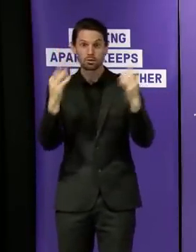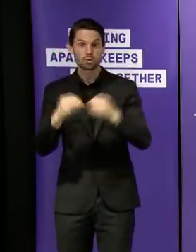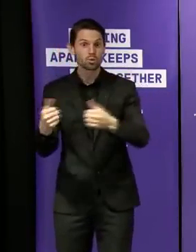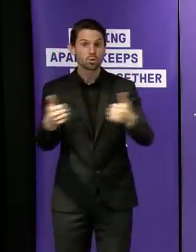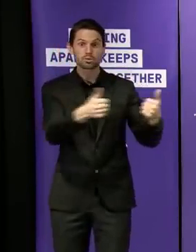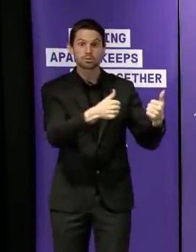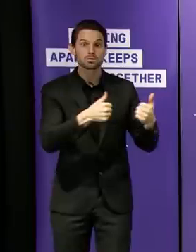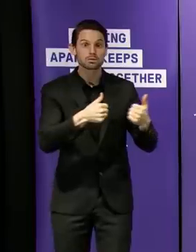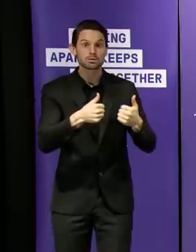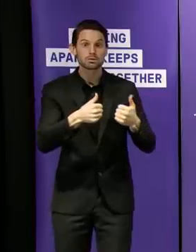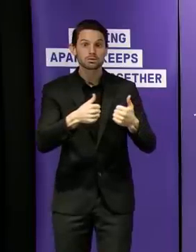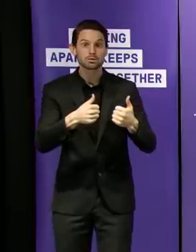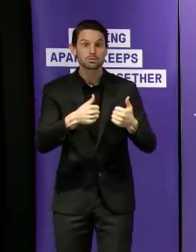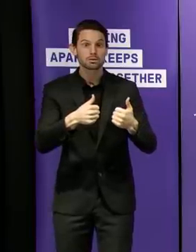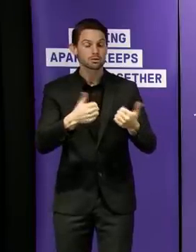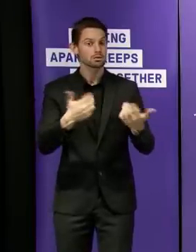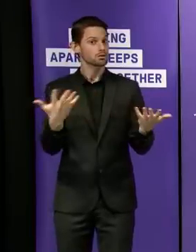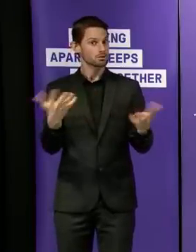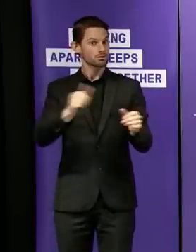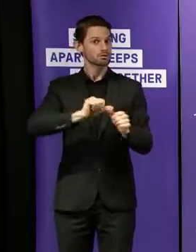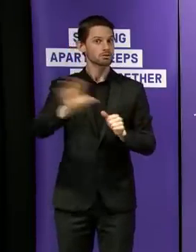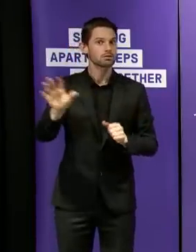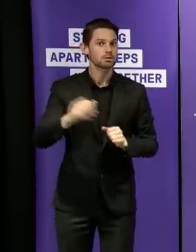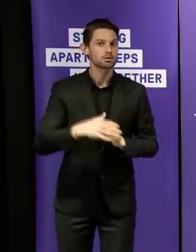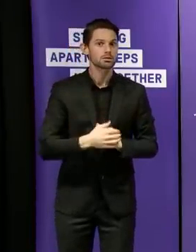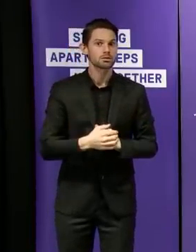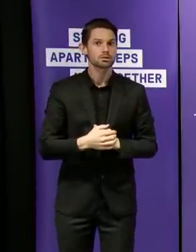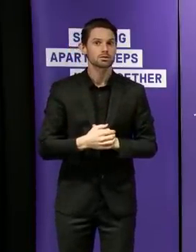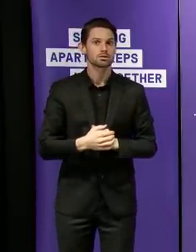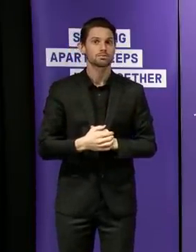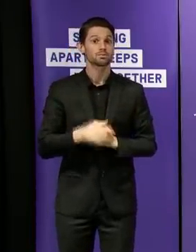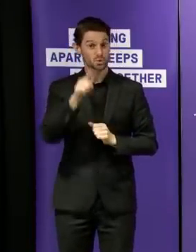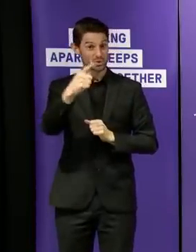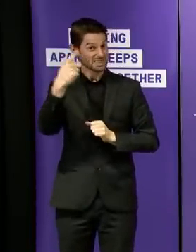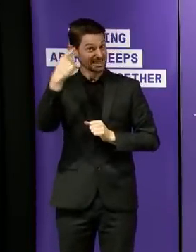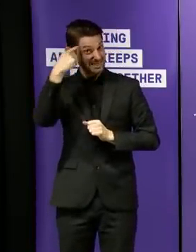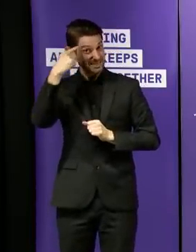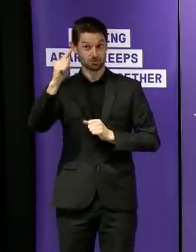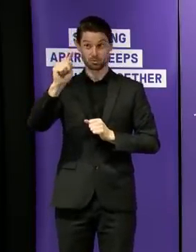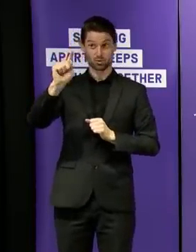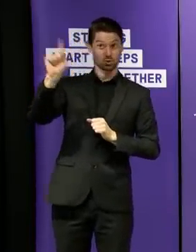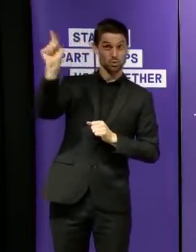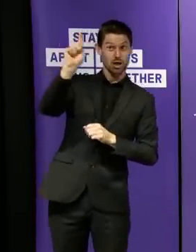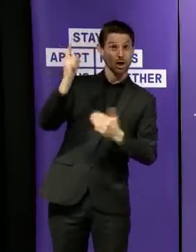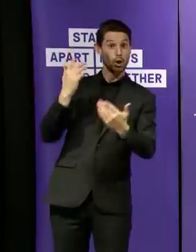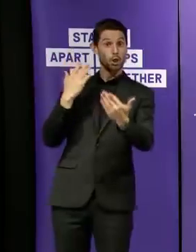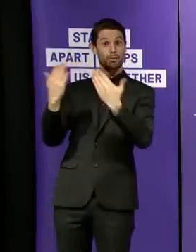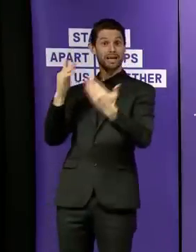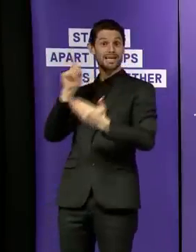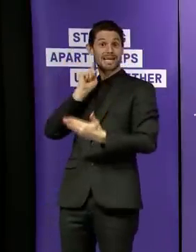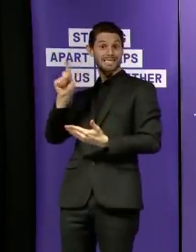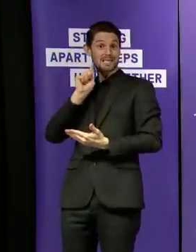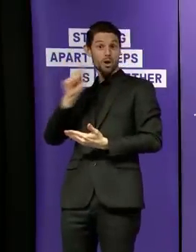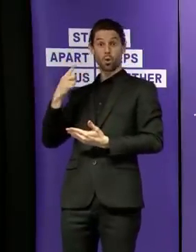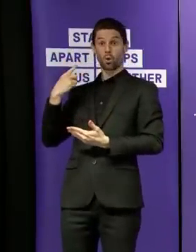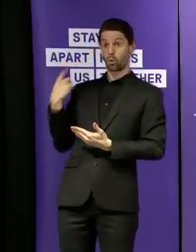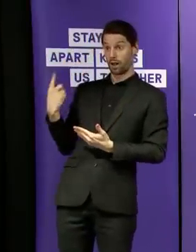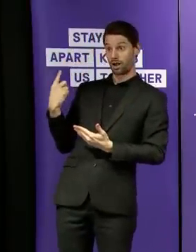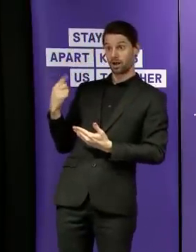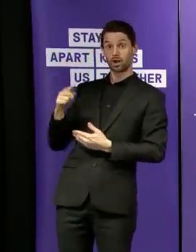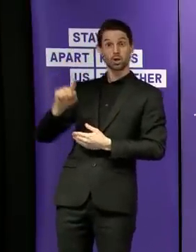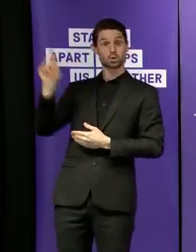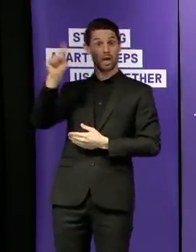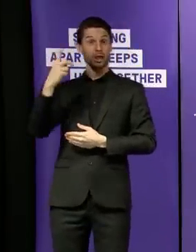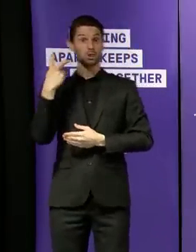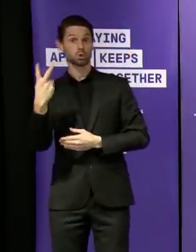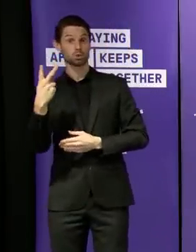today's 100% worse day than yesterday. Of course it isn't. We've got 2 cases, we had 1 case yesterday. So I think that makes the point. The numbers start to